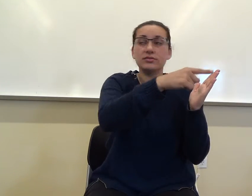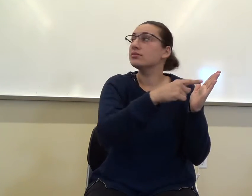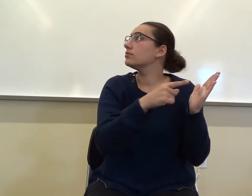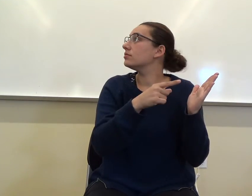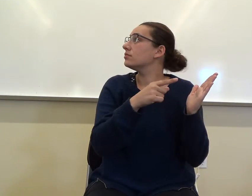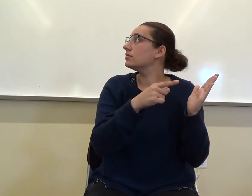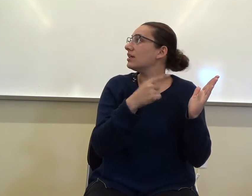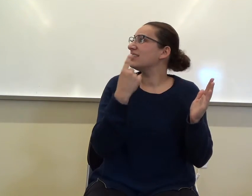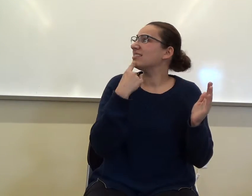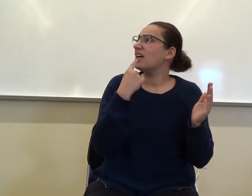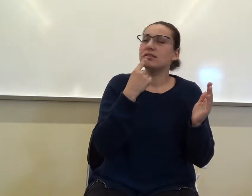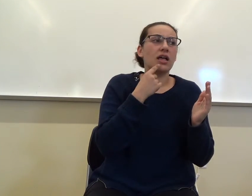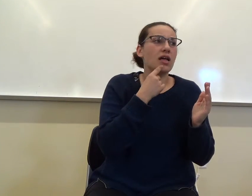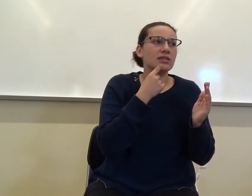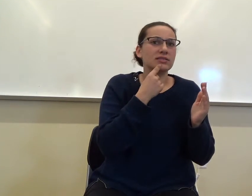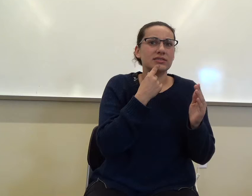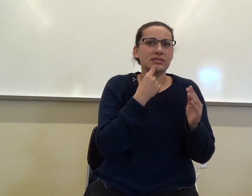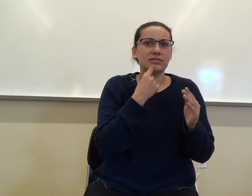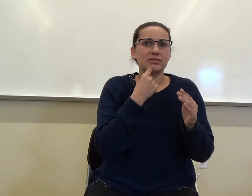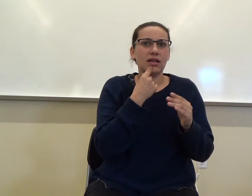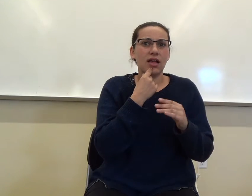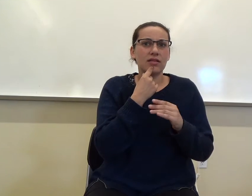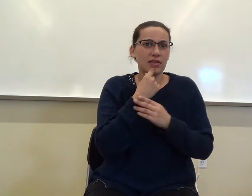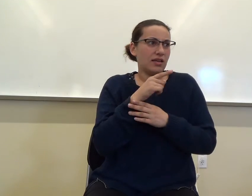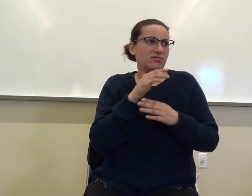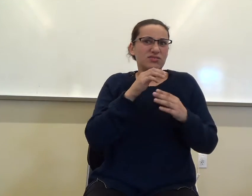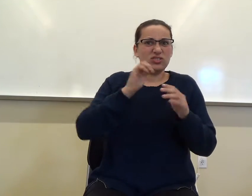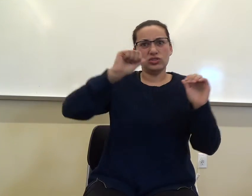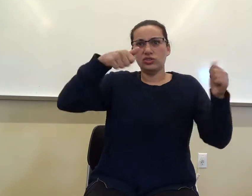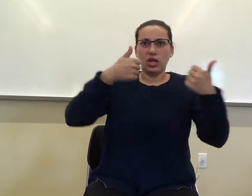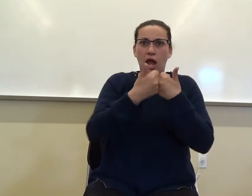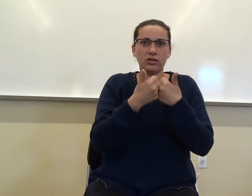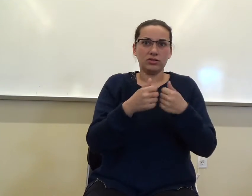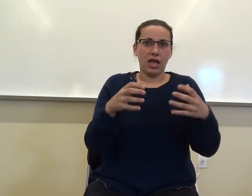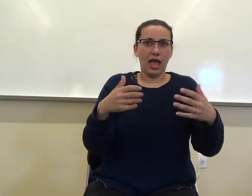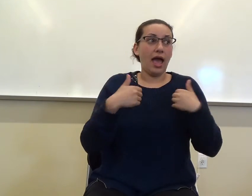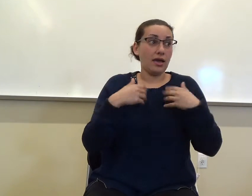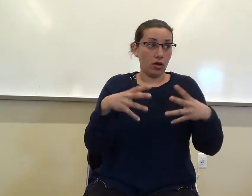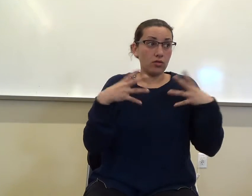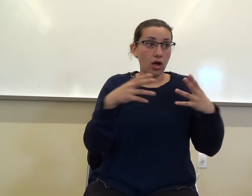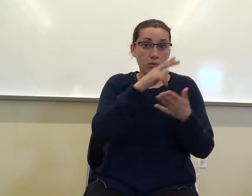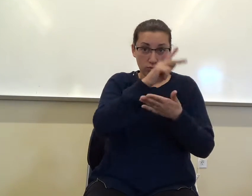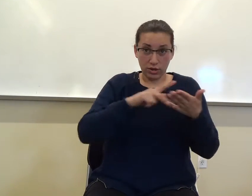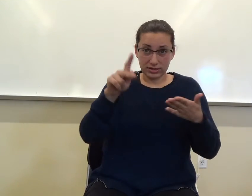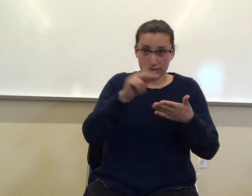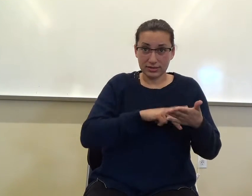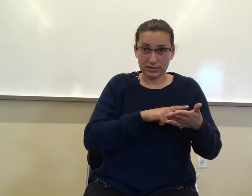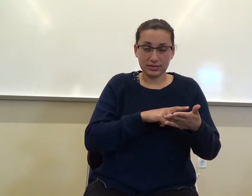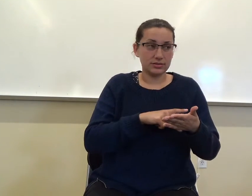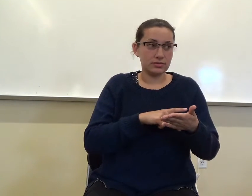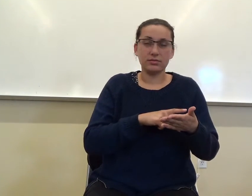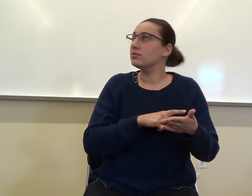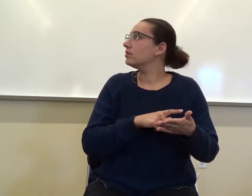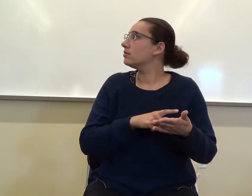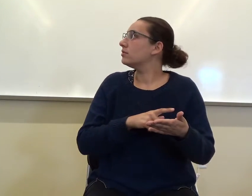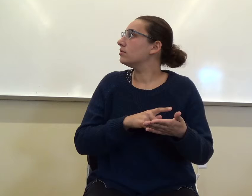says they faced a lot of prejudice, I guess he could have put and a tax, that would work,